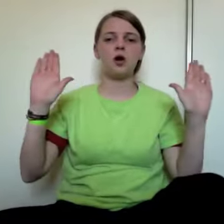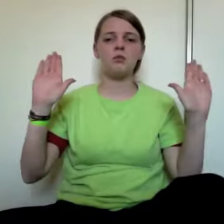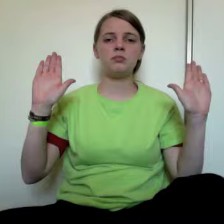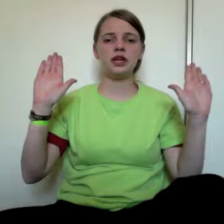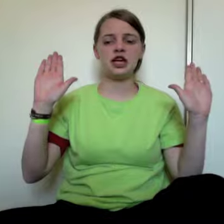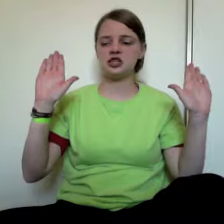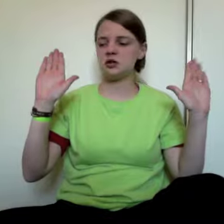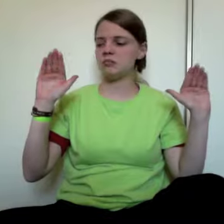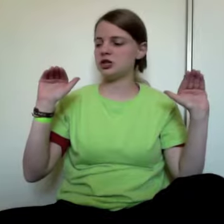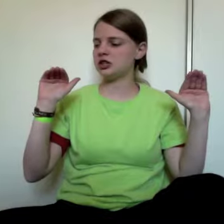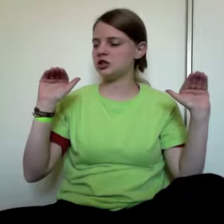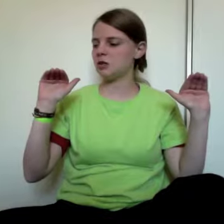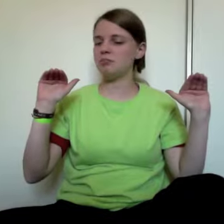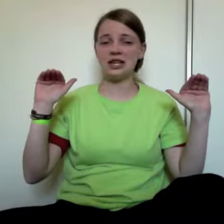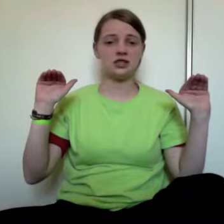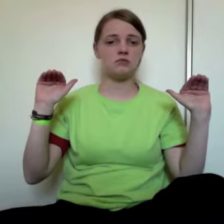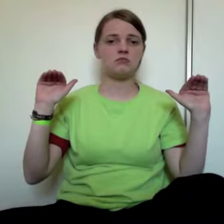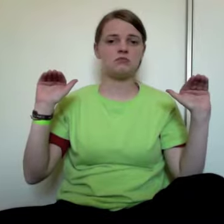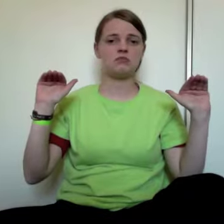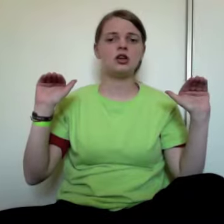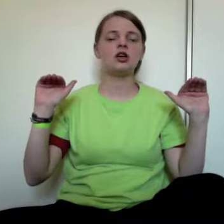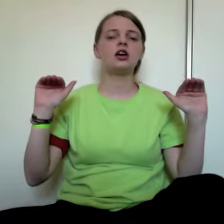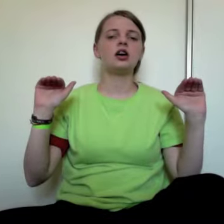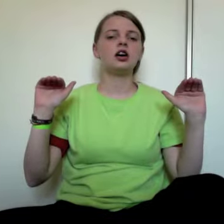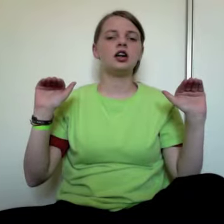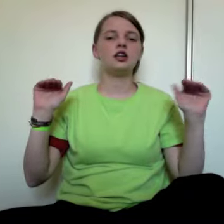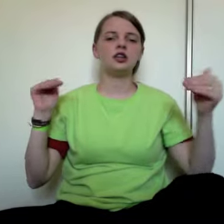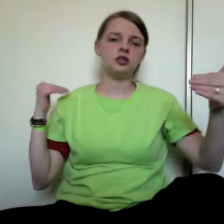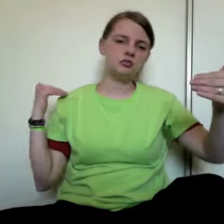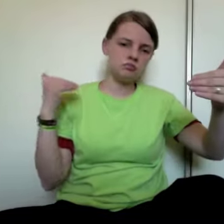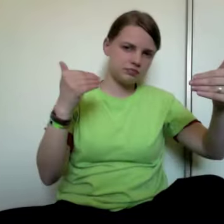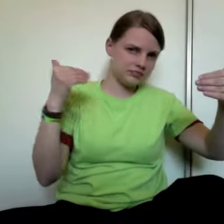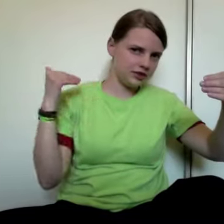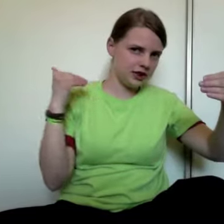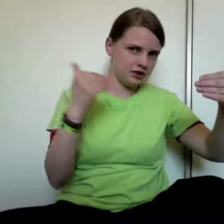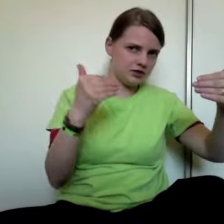open B hand shape, but it's bent, and then you near,